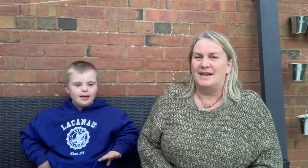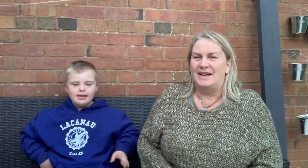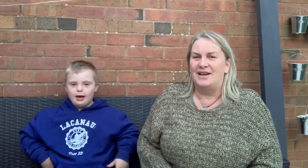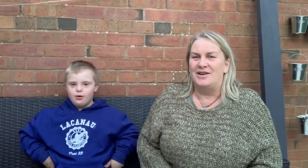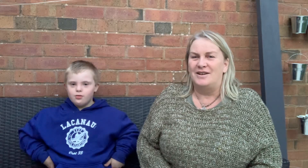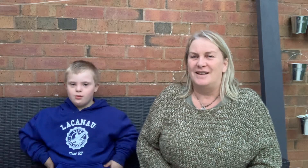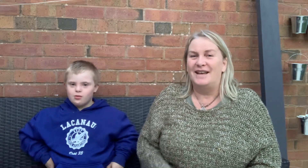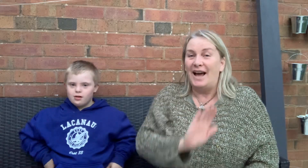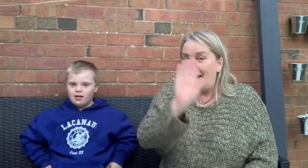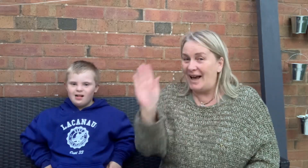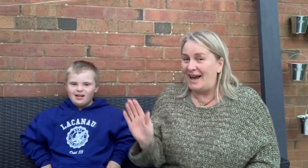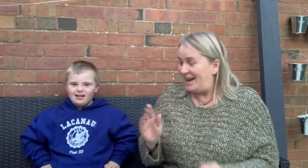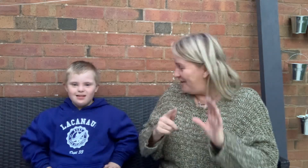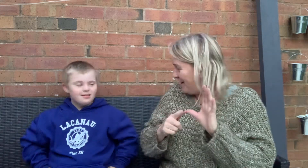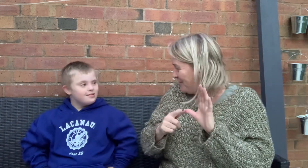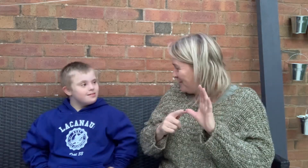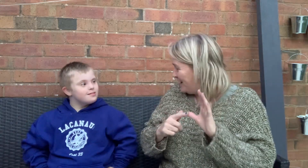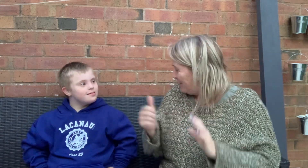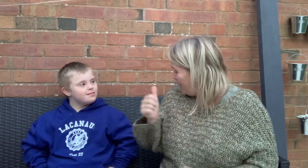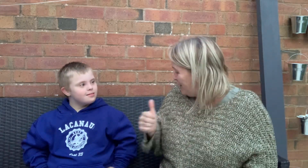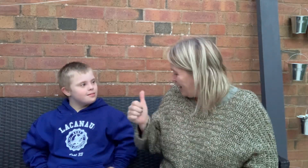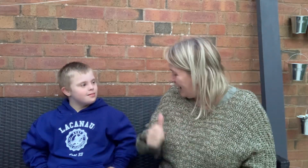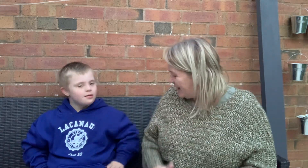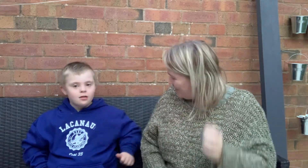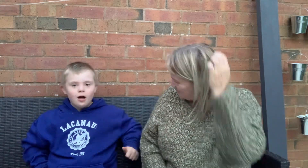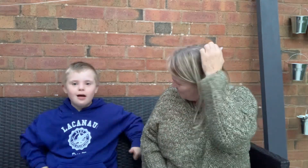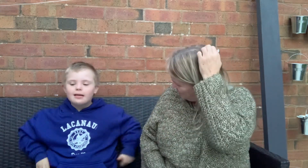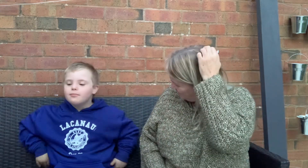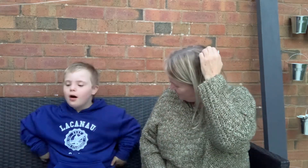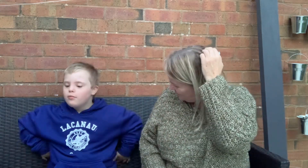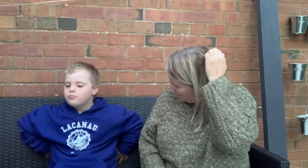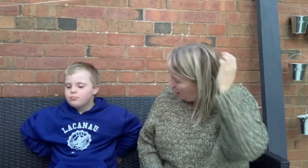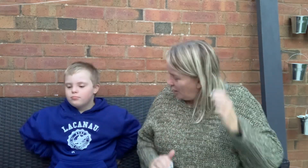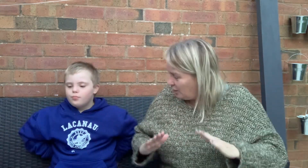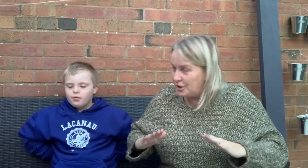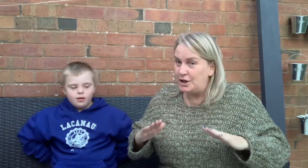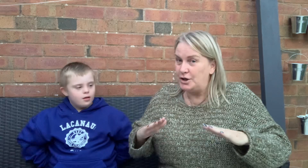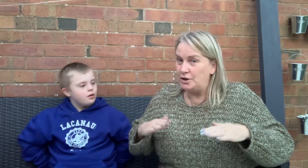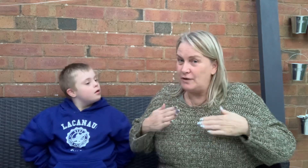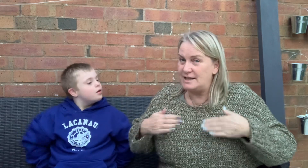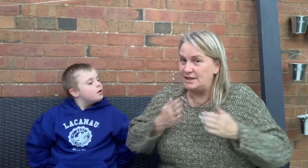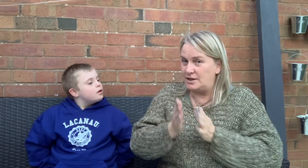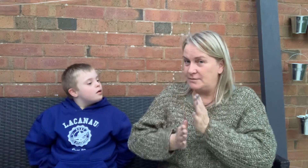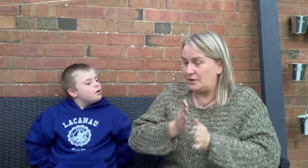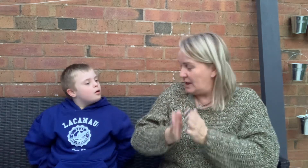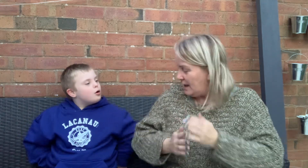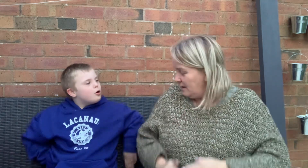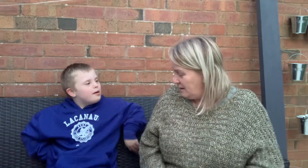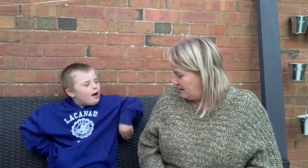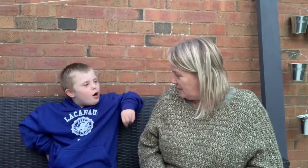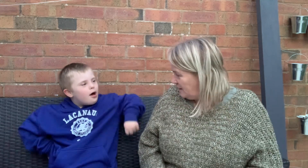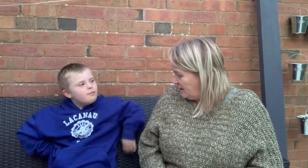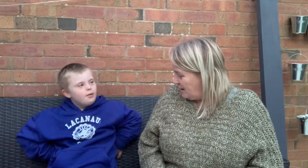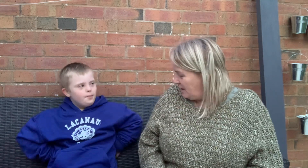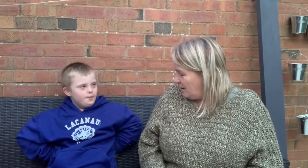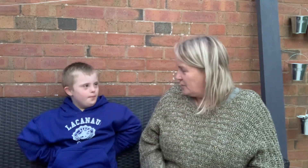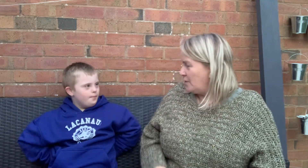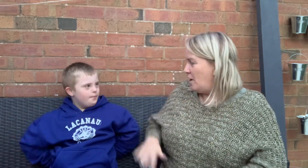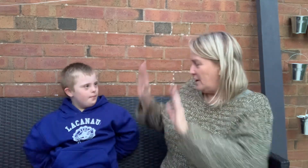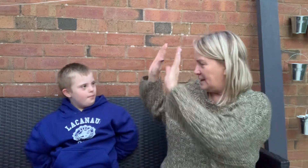I know. Hello, Alfie. Are you okay? I'm good, Mum. Are you ready to do some signing? Yeah, Mum. Do you want a high 10 or